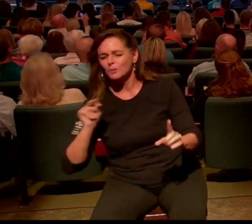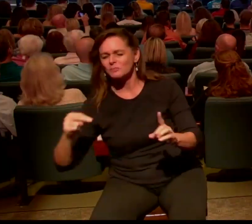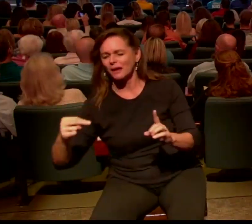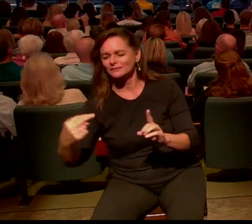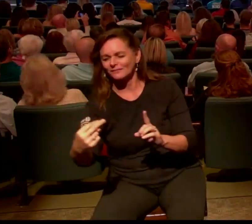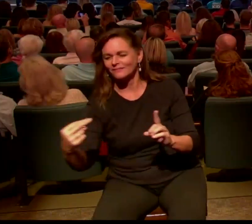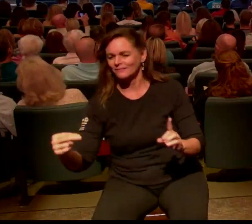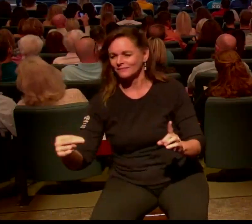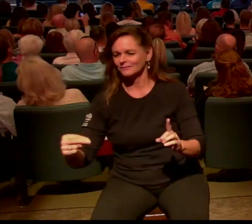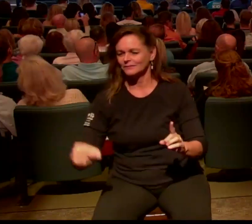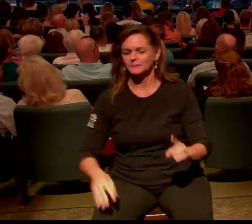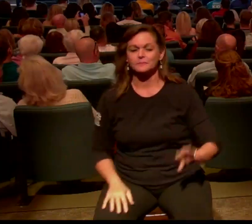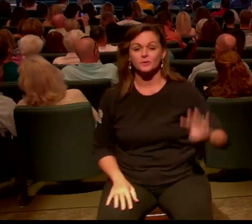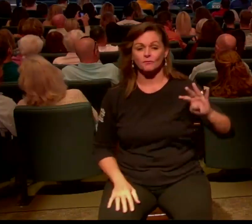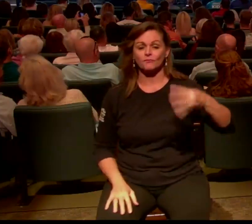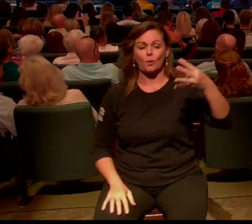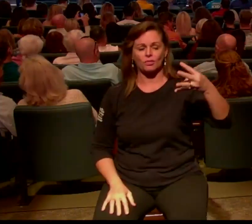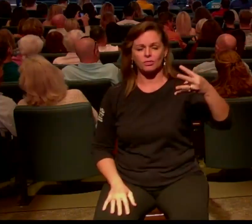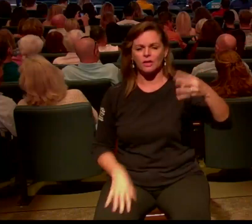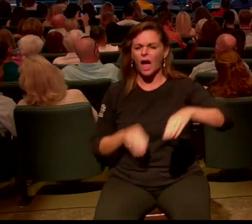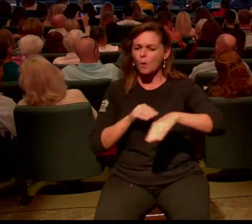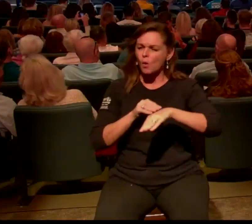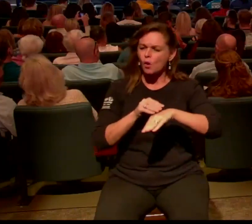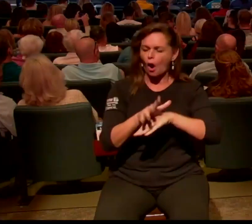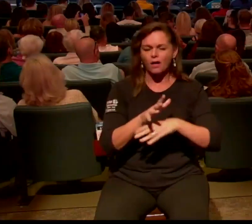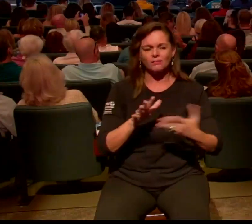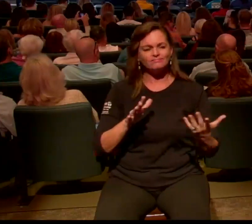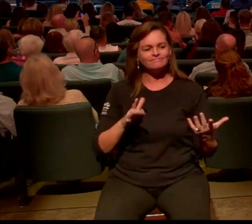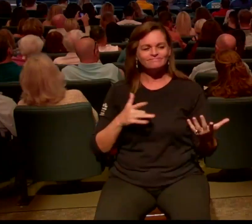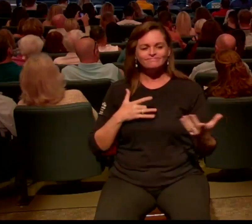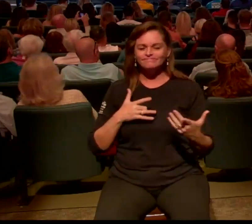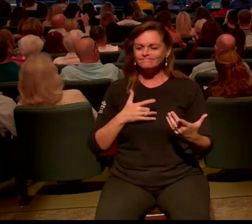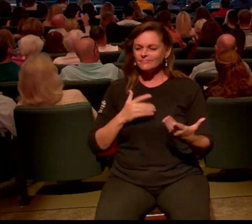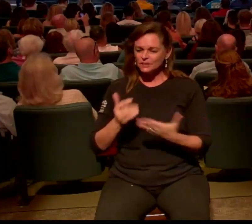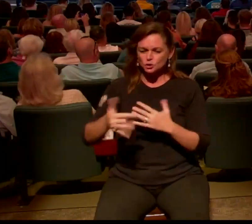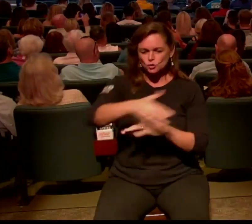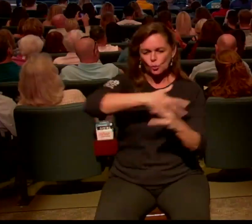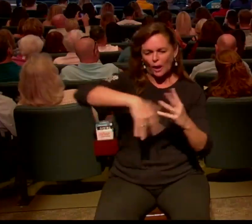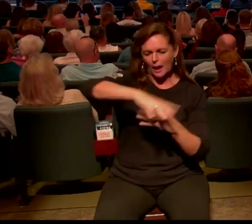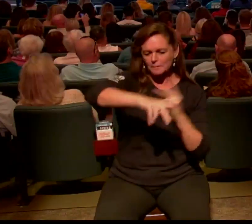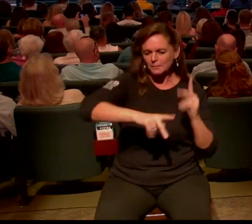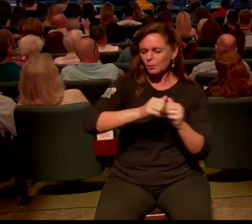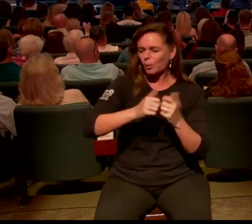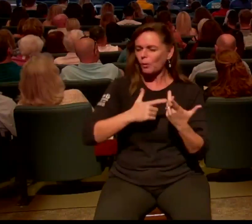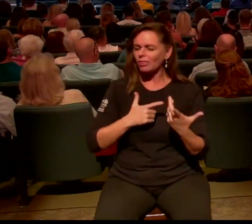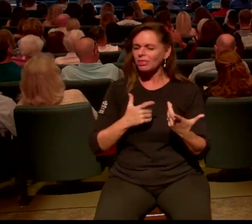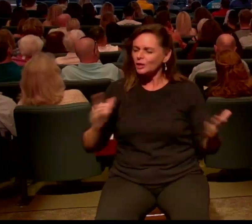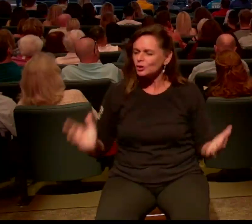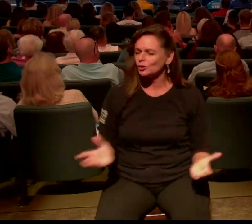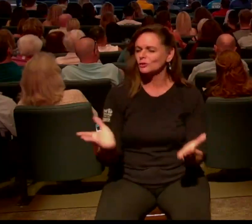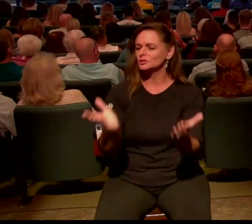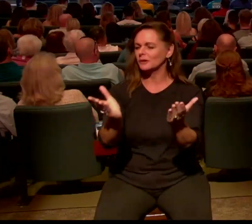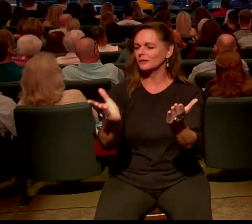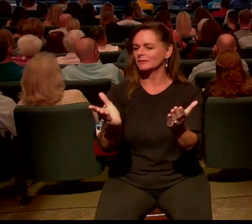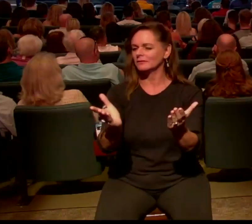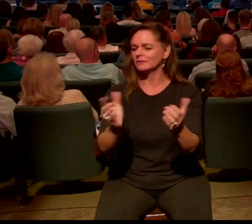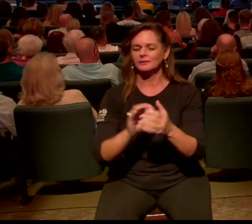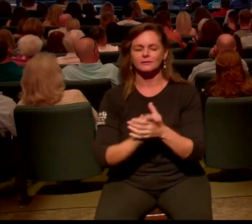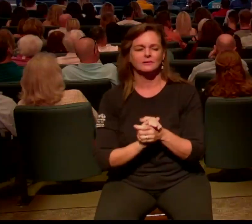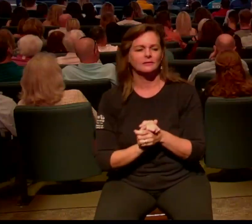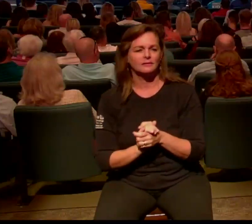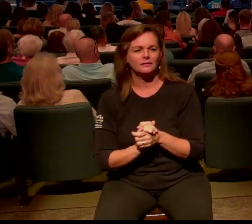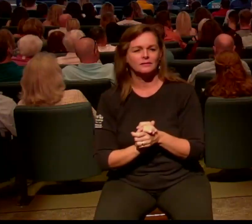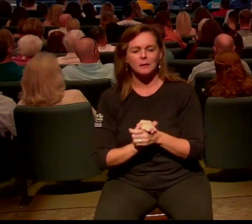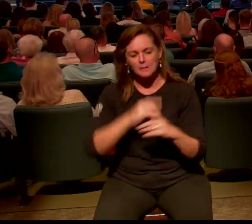will constantly give them what I call oxygen of the soul. Encouragement is oxygen for the soul of a person. I'm going to constantly do